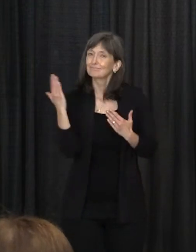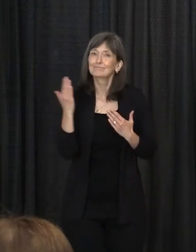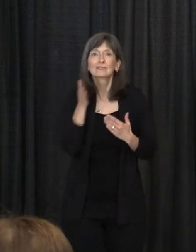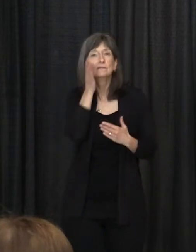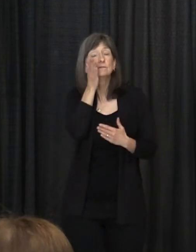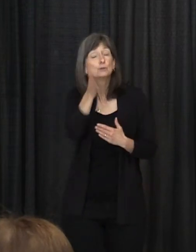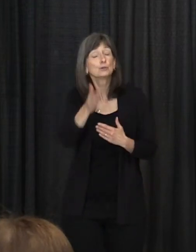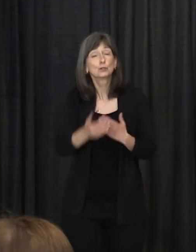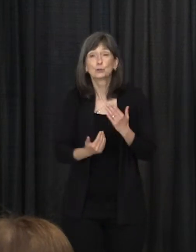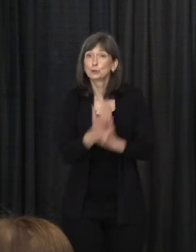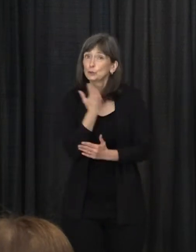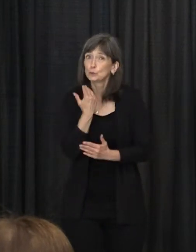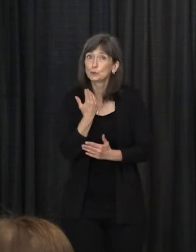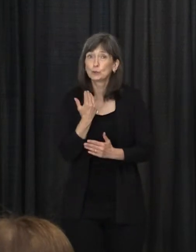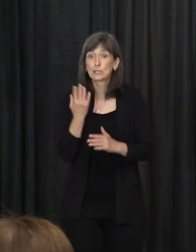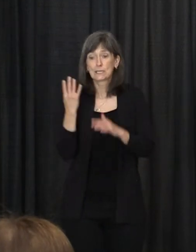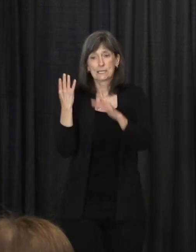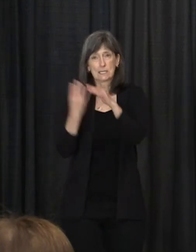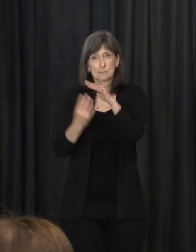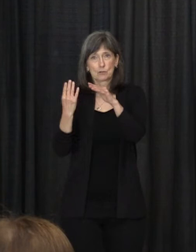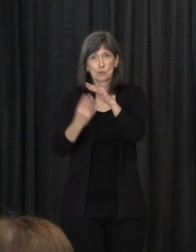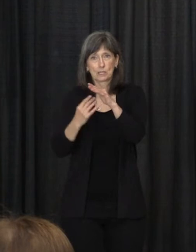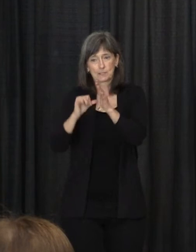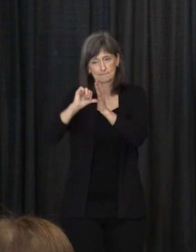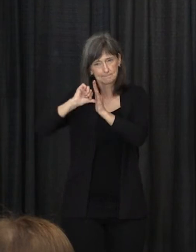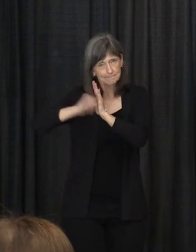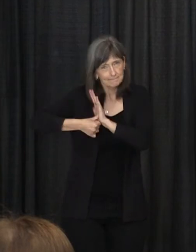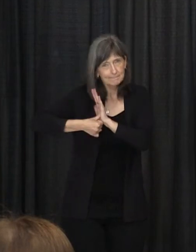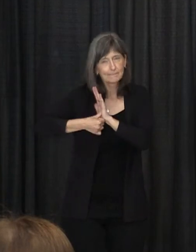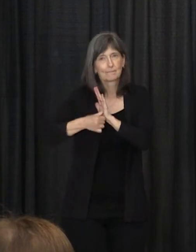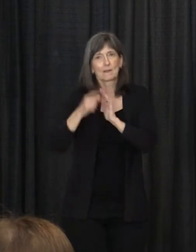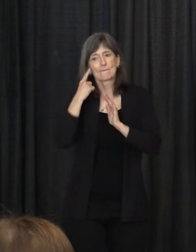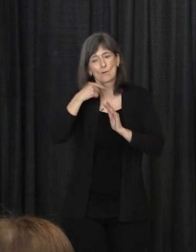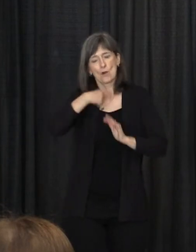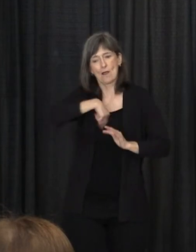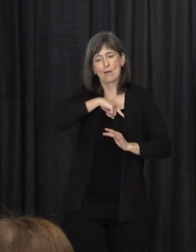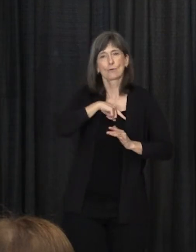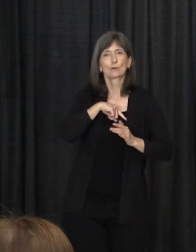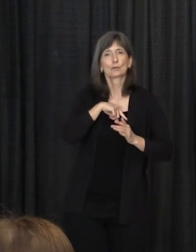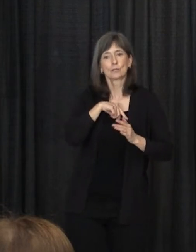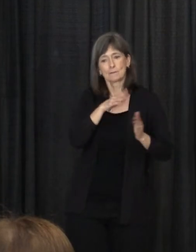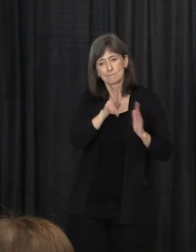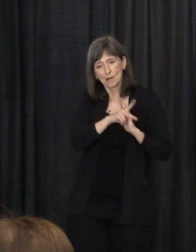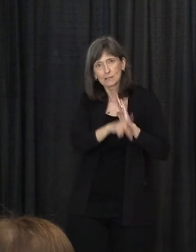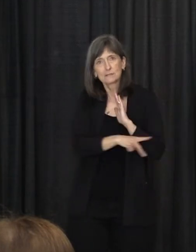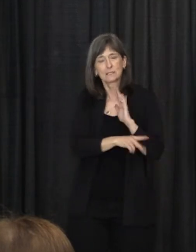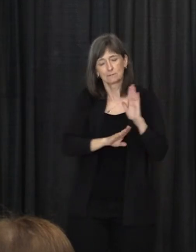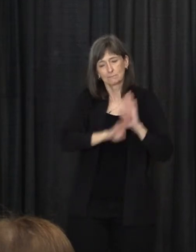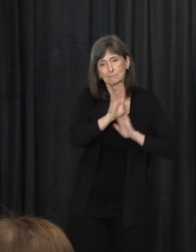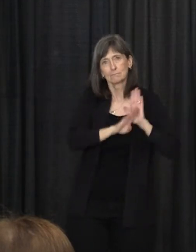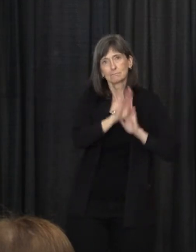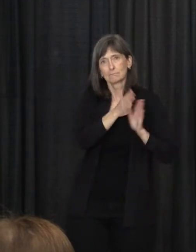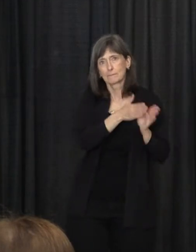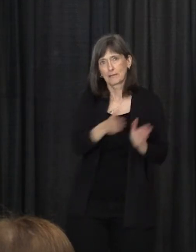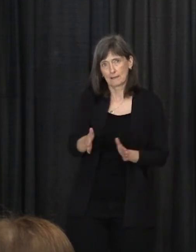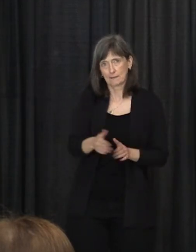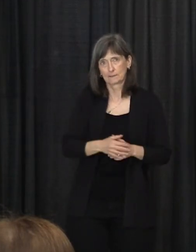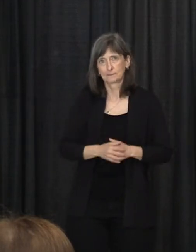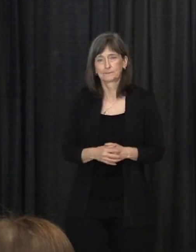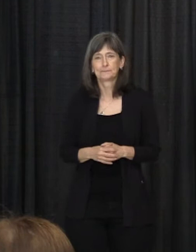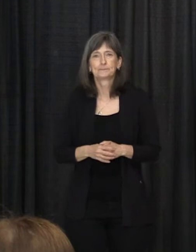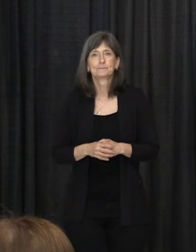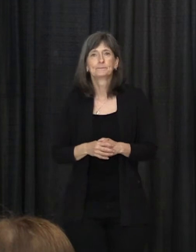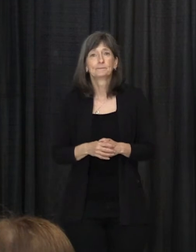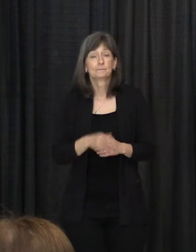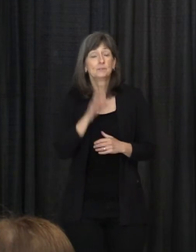future. Immigration is core to this government's strategic priorities and policies, and we